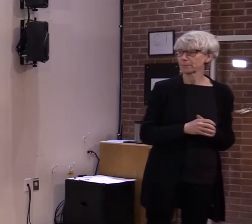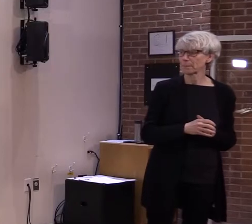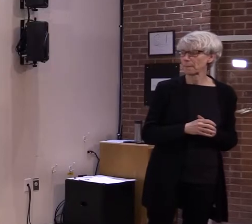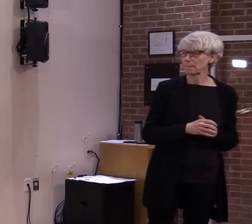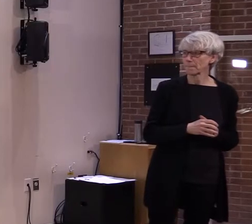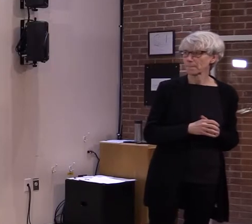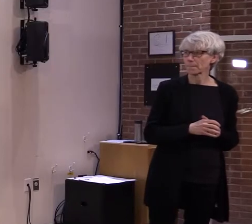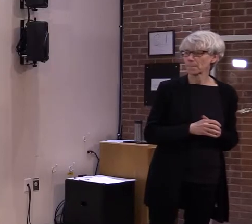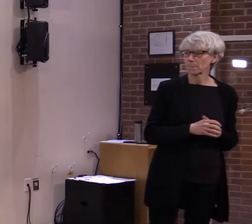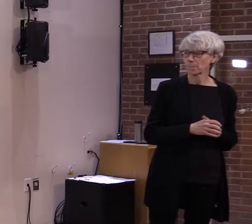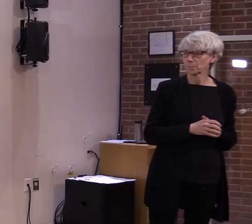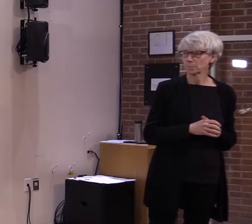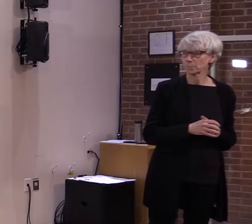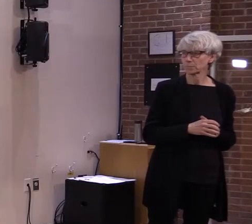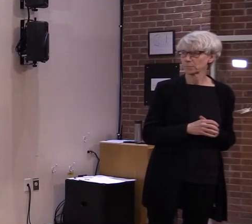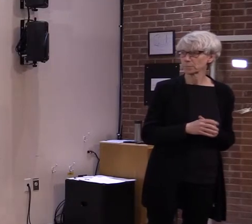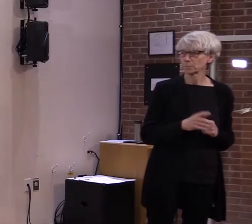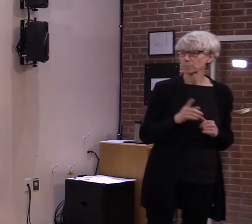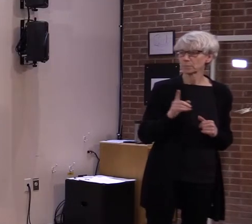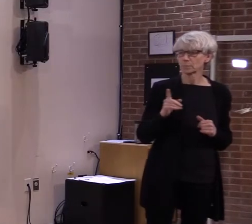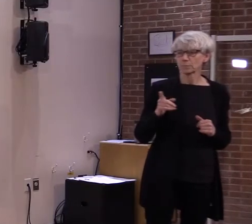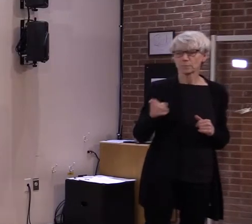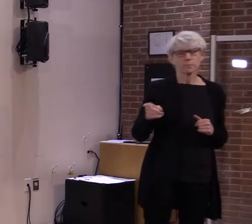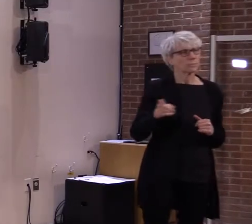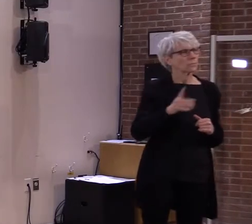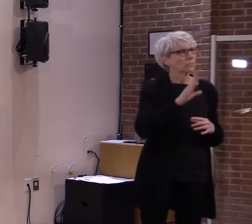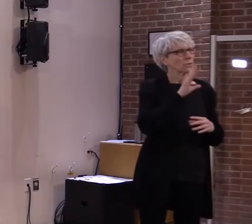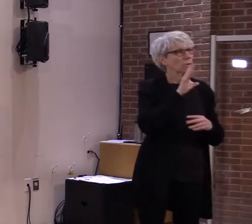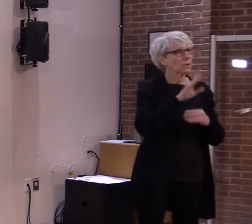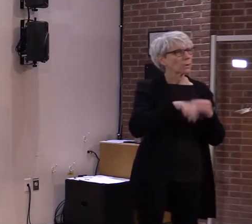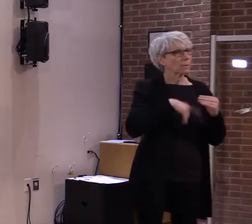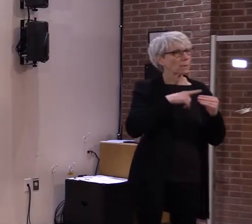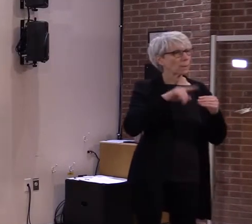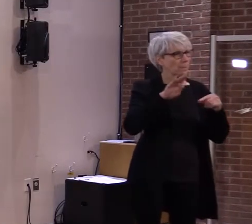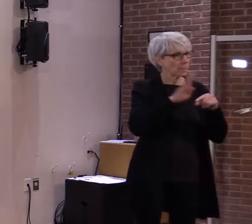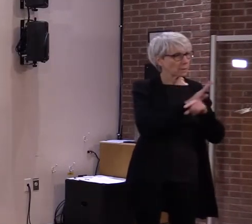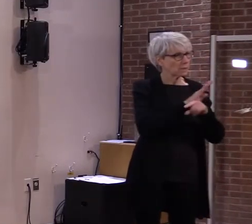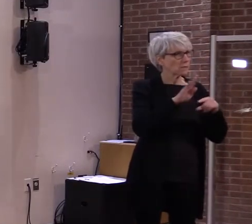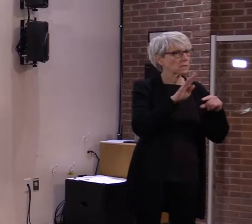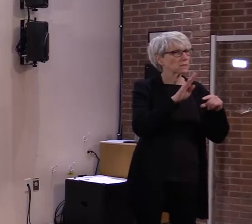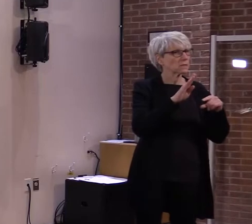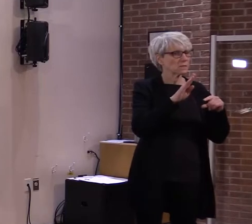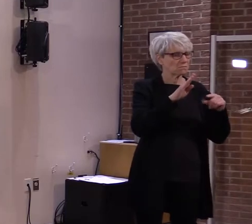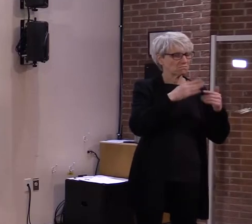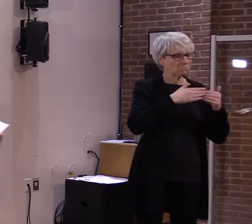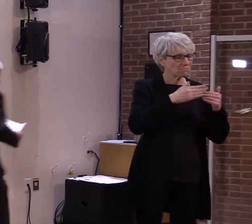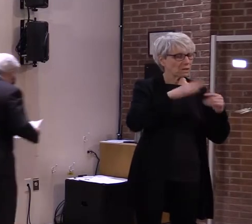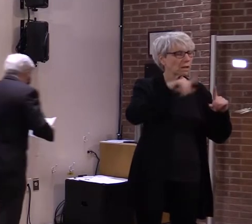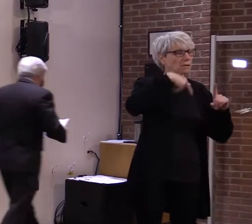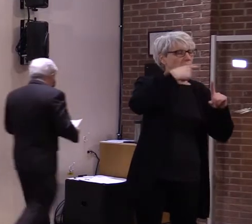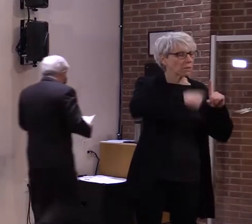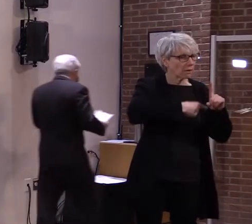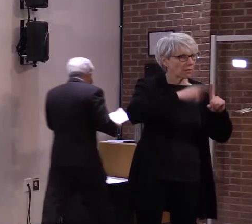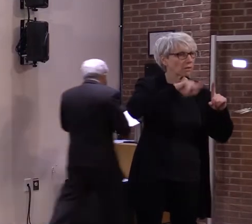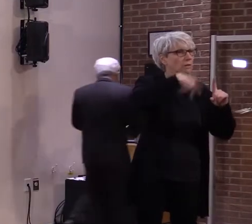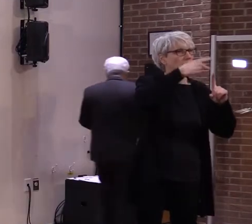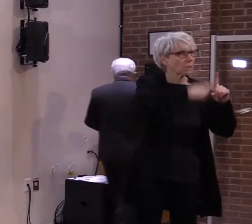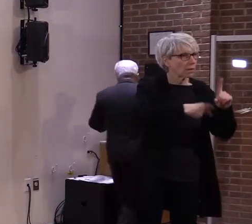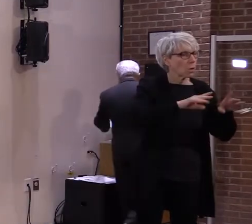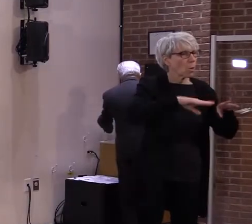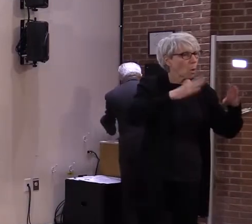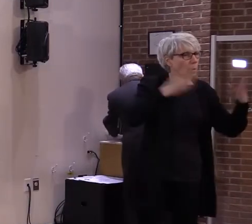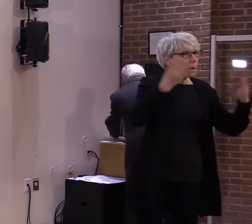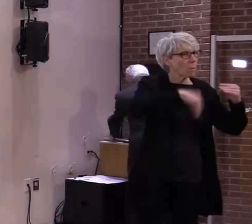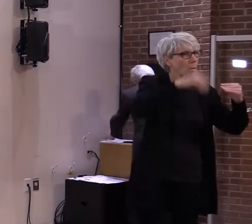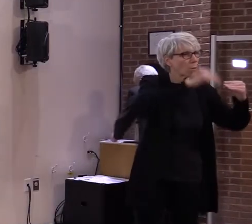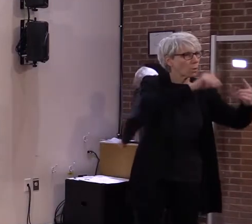In looking at that sort of reopening guidance the next 3 months, there's mention